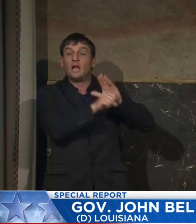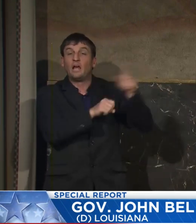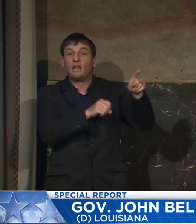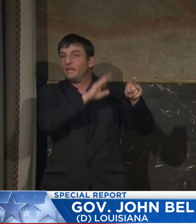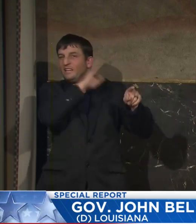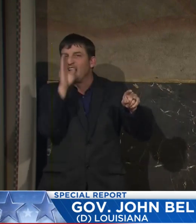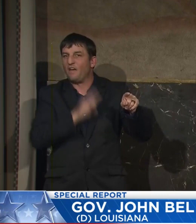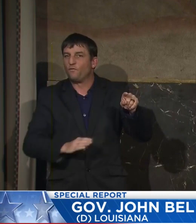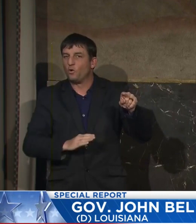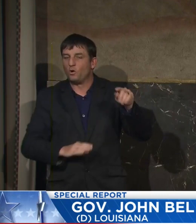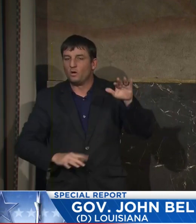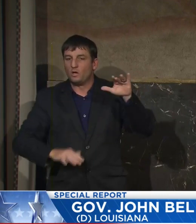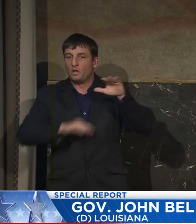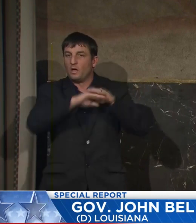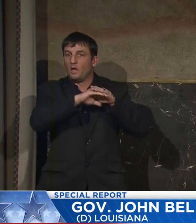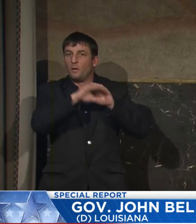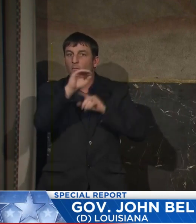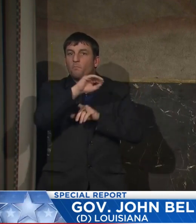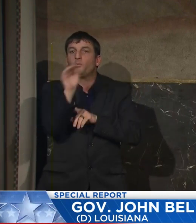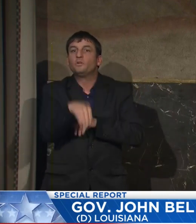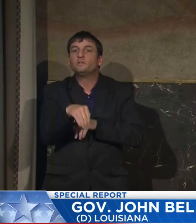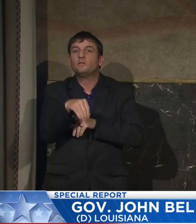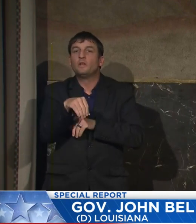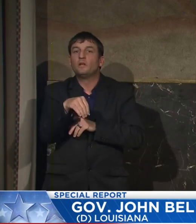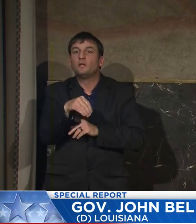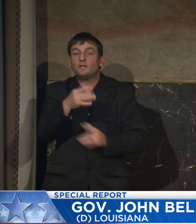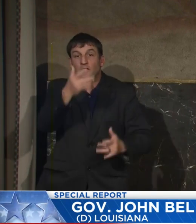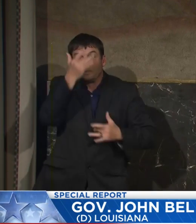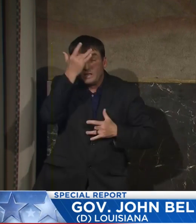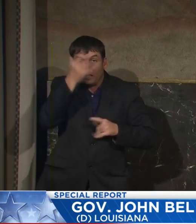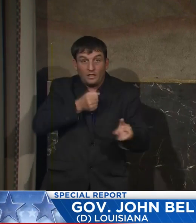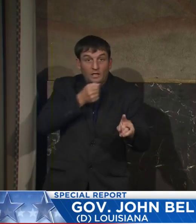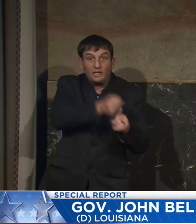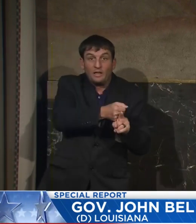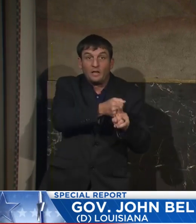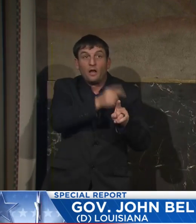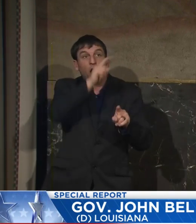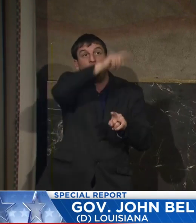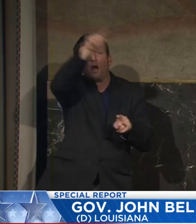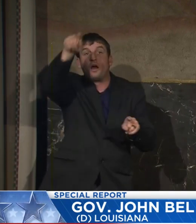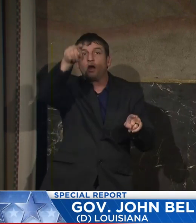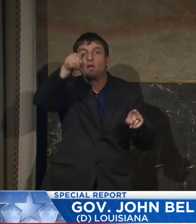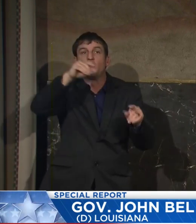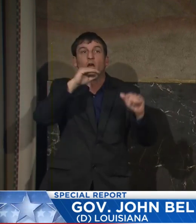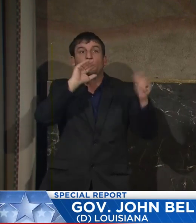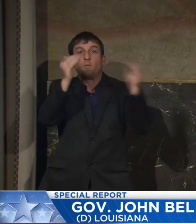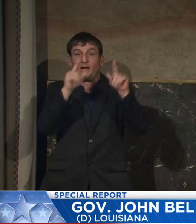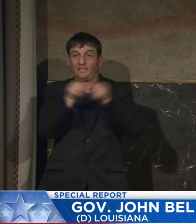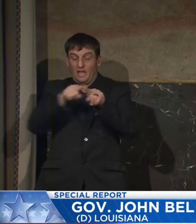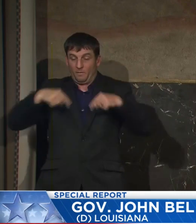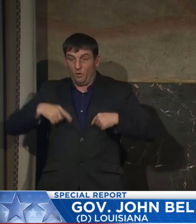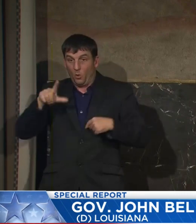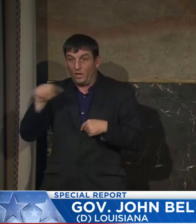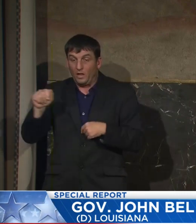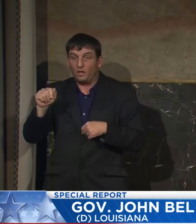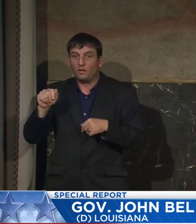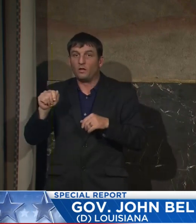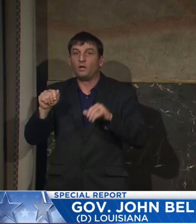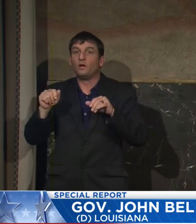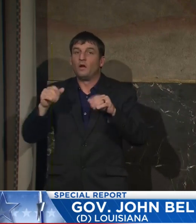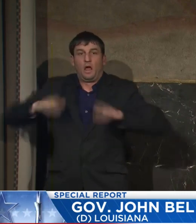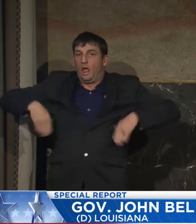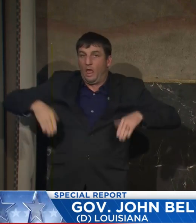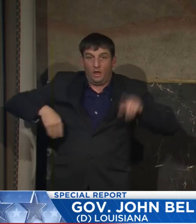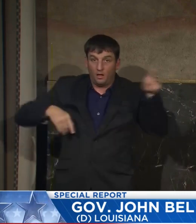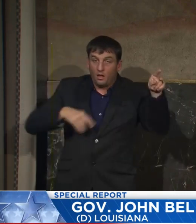capita and the type of hotspots that we've had around the state, principally in New Orleans and in Jefferson Parish.